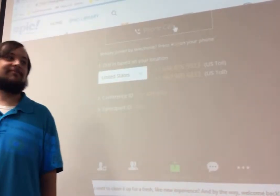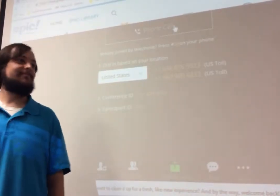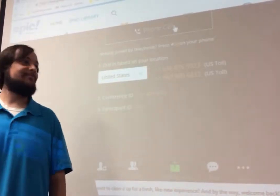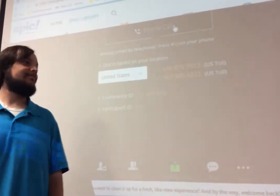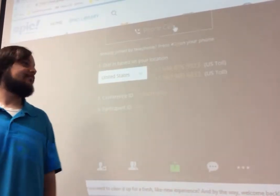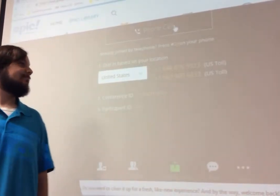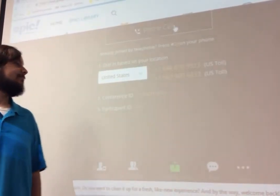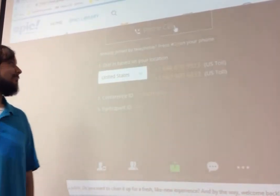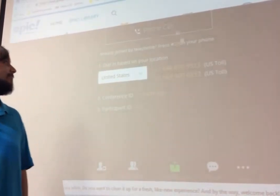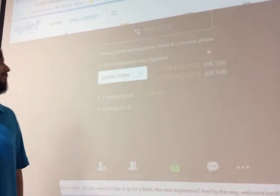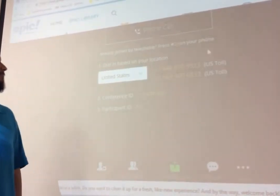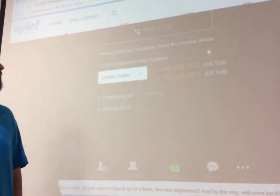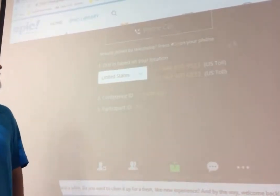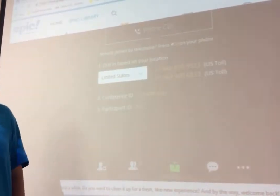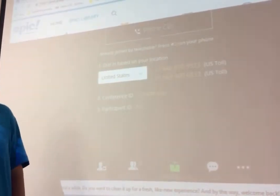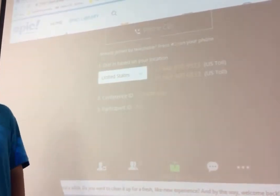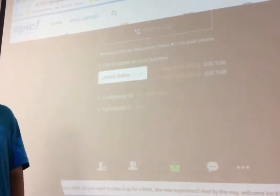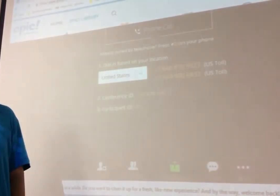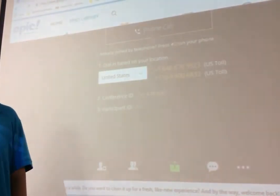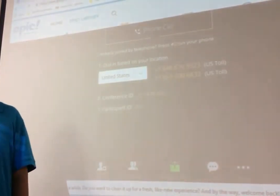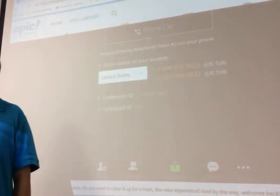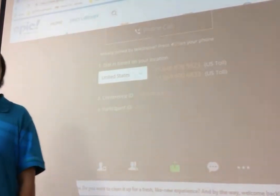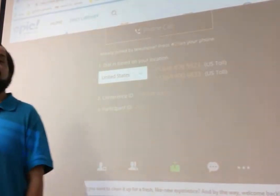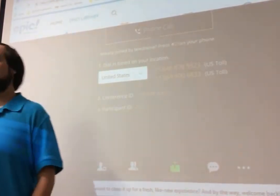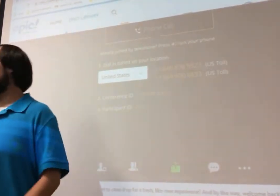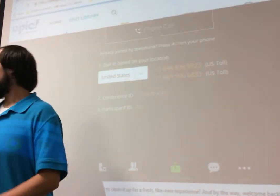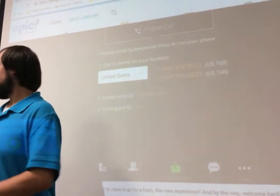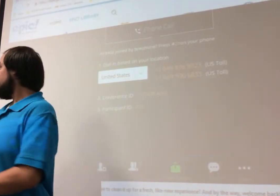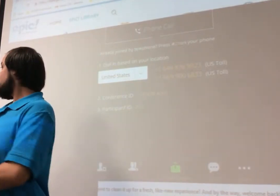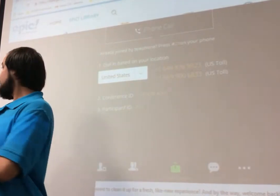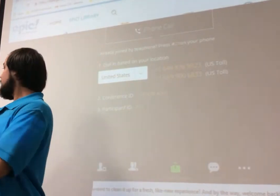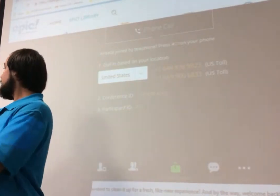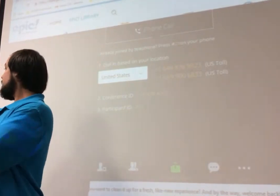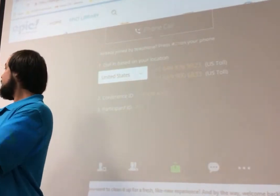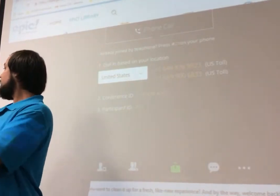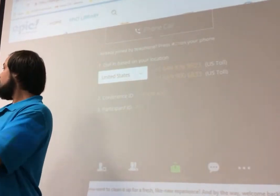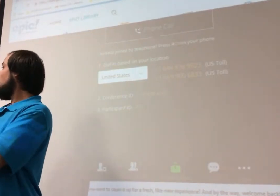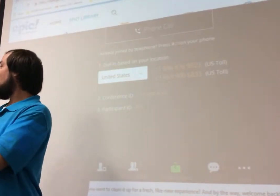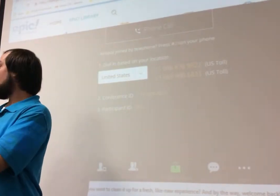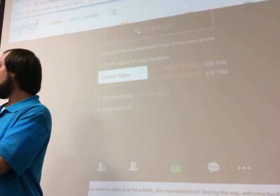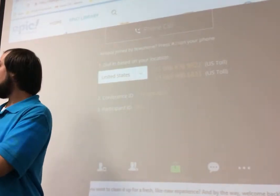I guess we try to phone call. There's not a mic on your desktop, you're gonna have to call in.